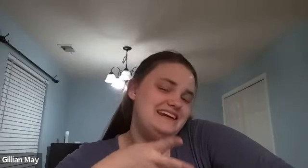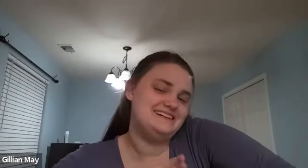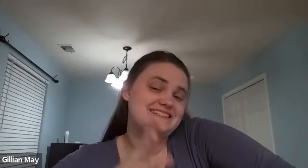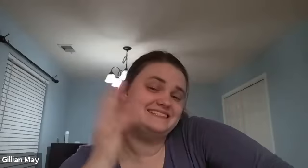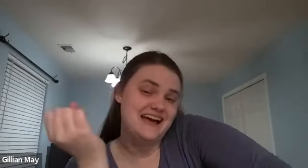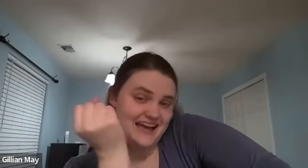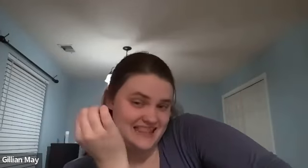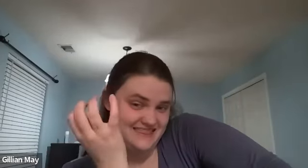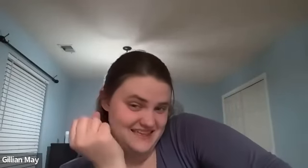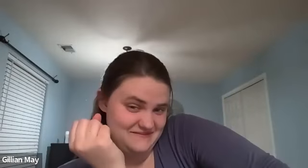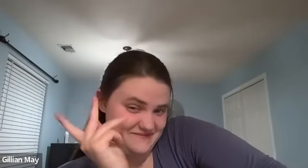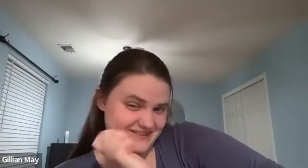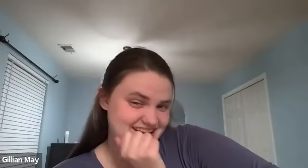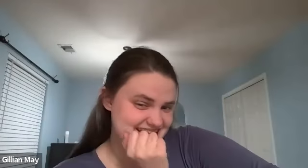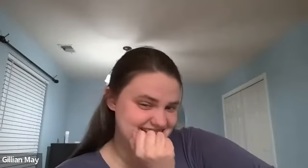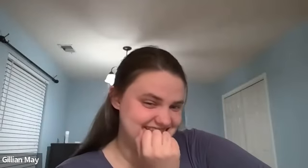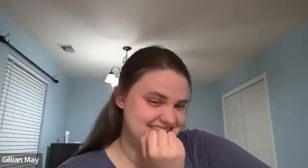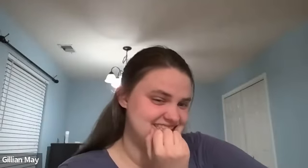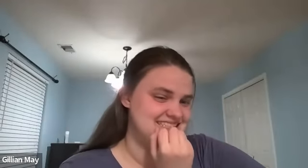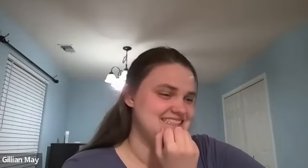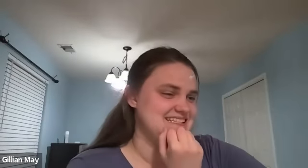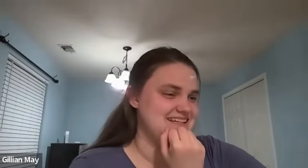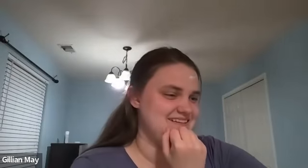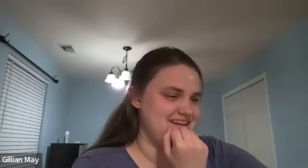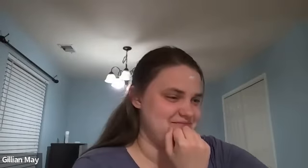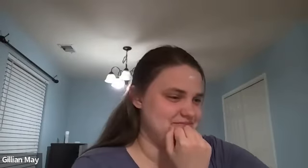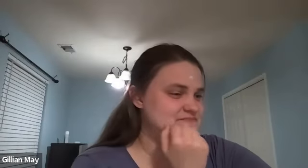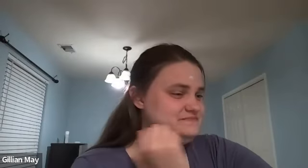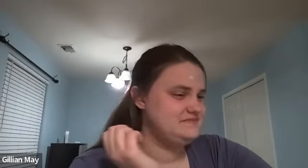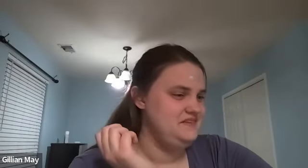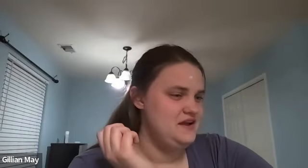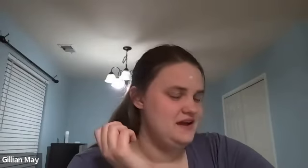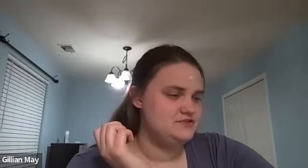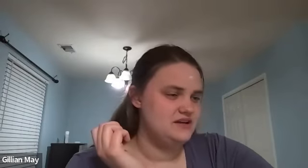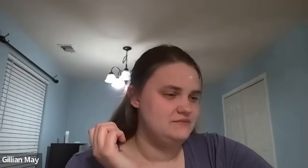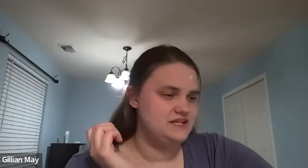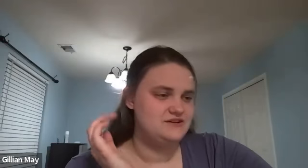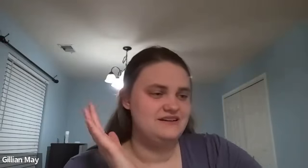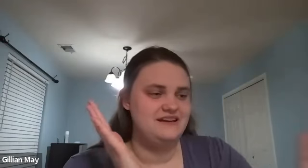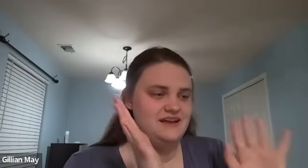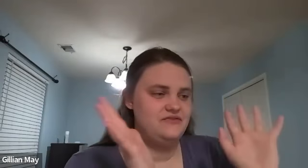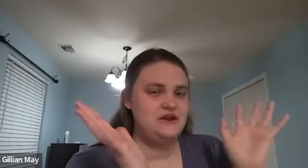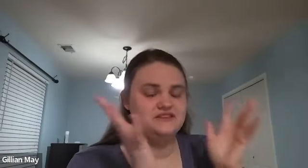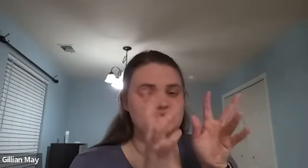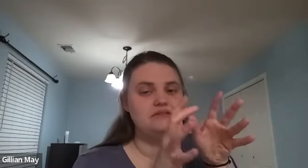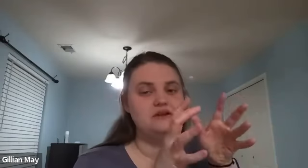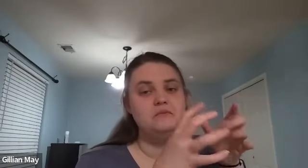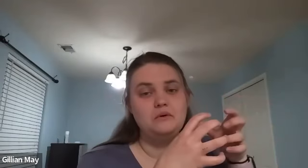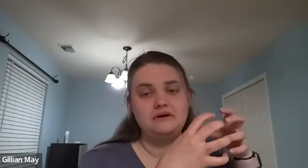to sign them. Okay. All right. I'm trying to make sure, okay, that they're a little more in